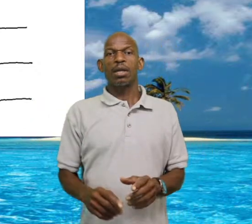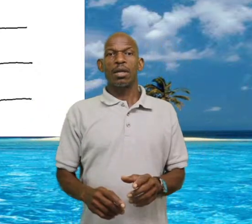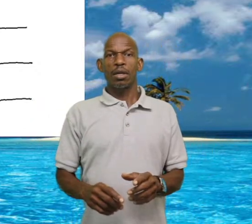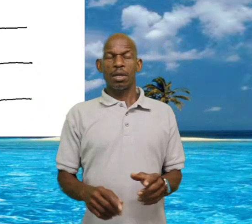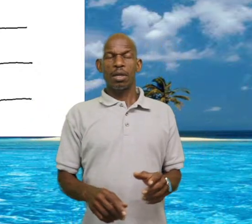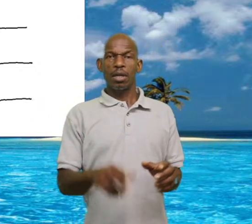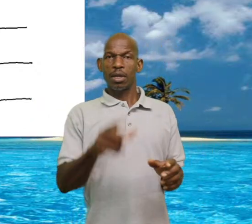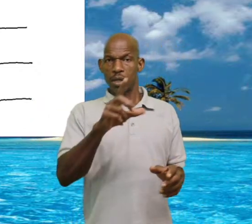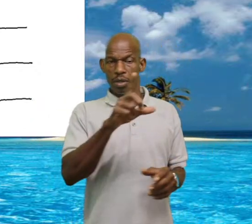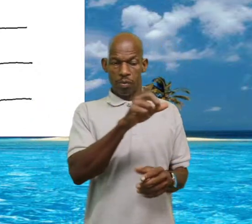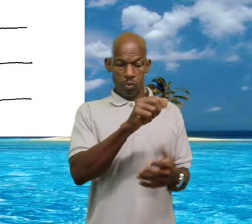sentences.